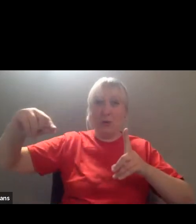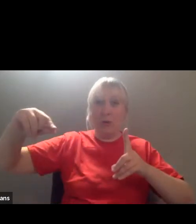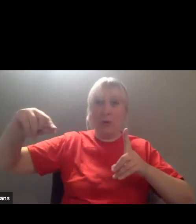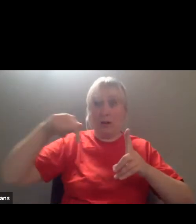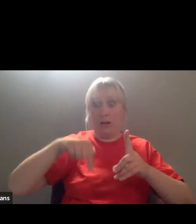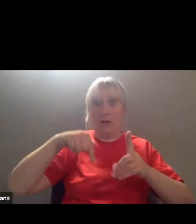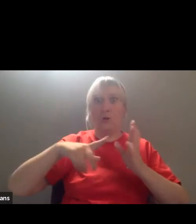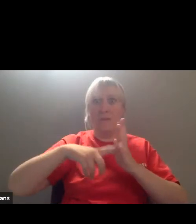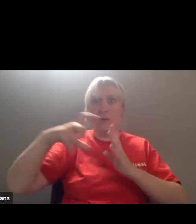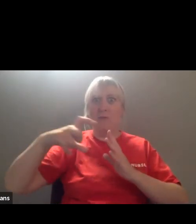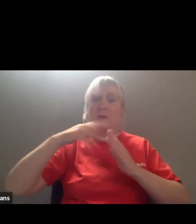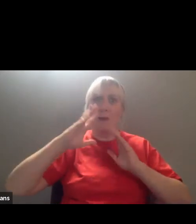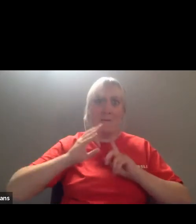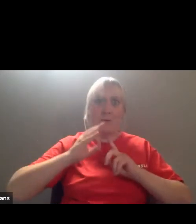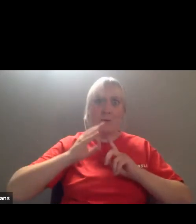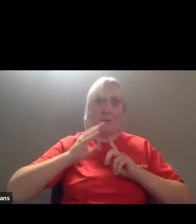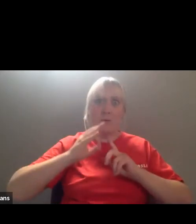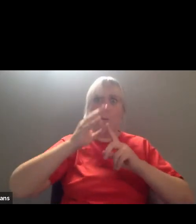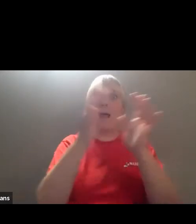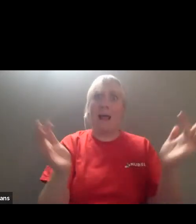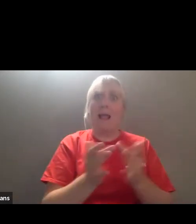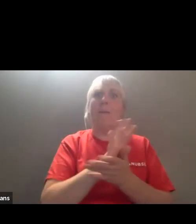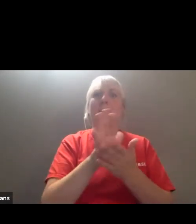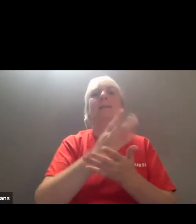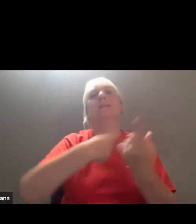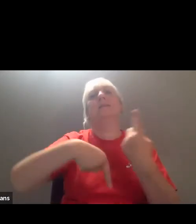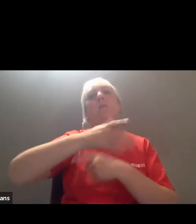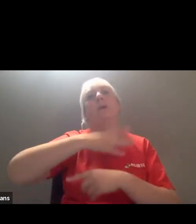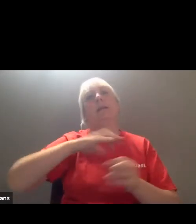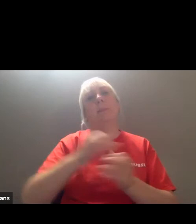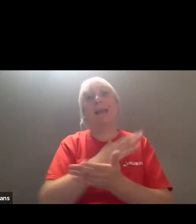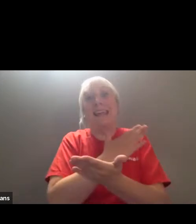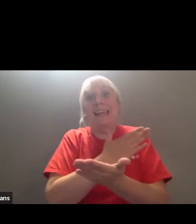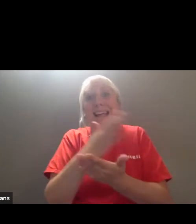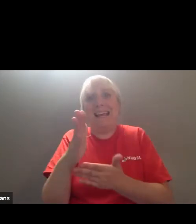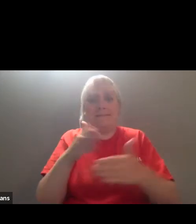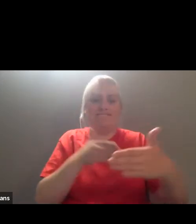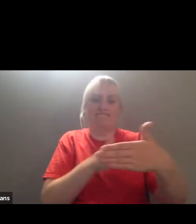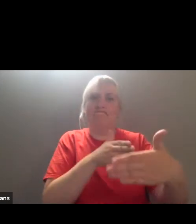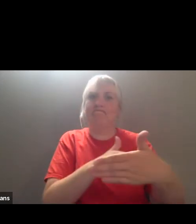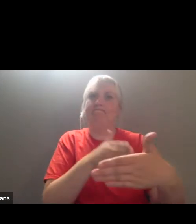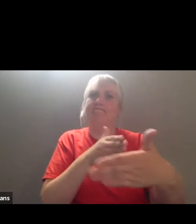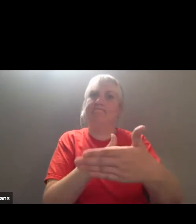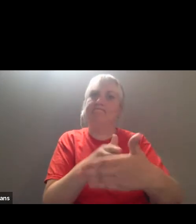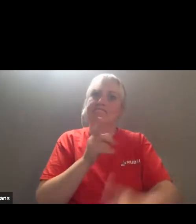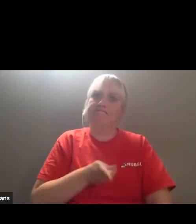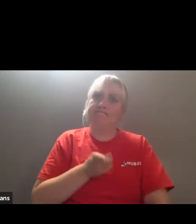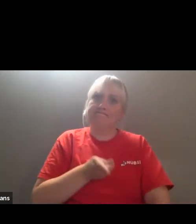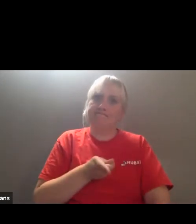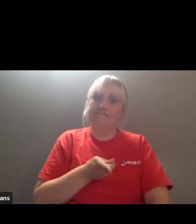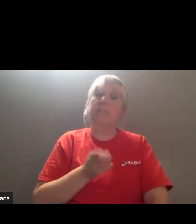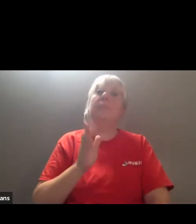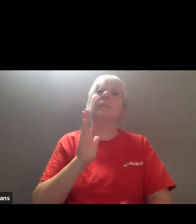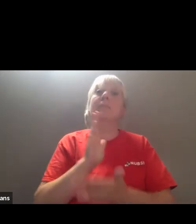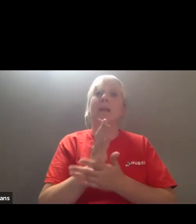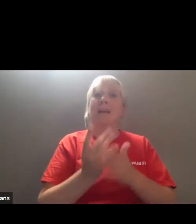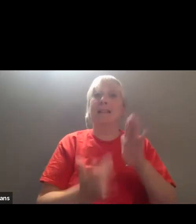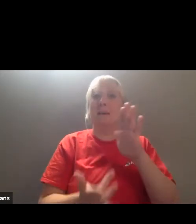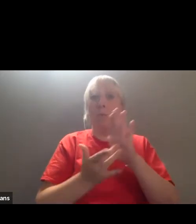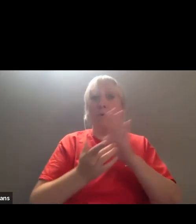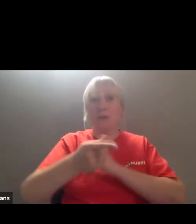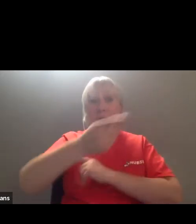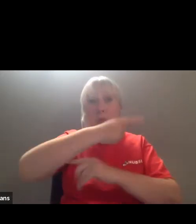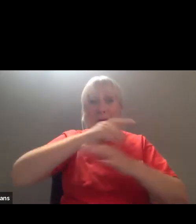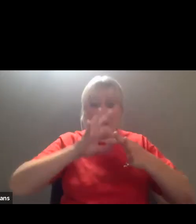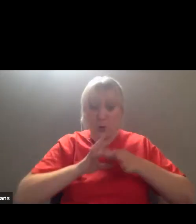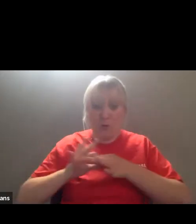to highlight the campaigns around that. But it is so vitally important that we unite and fight